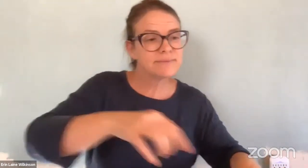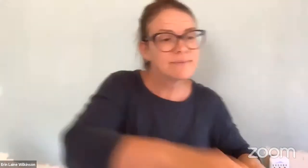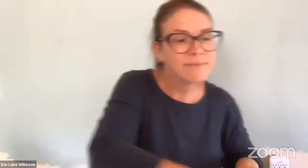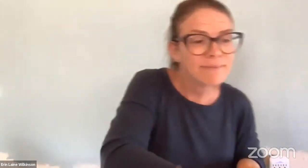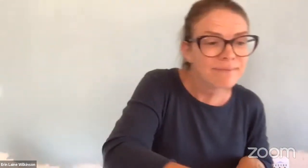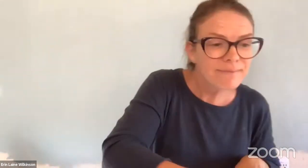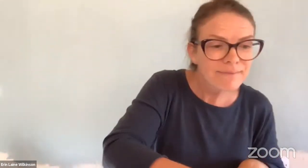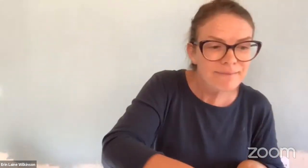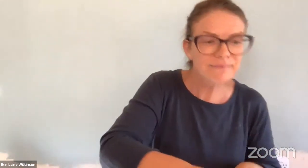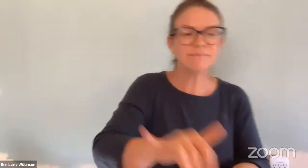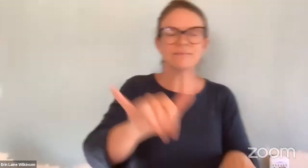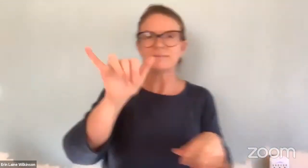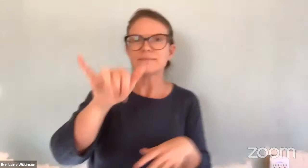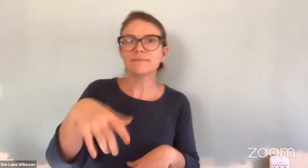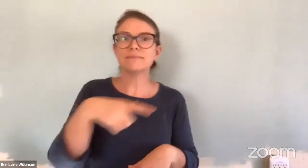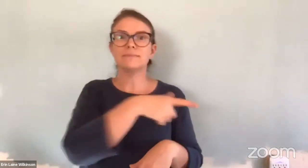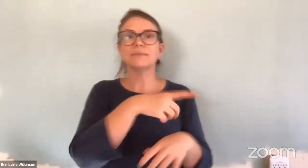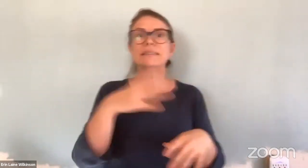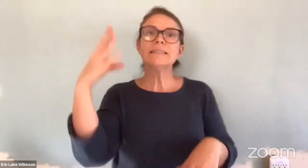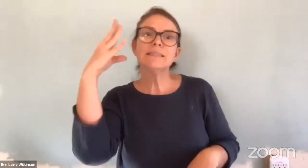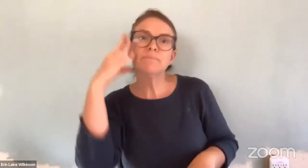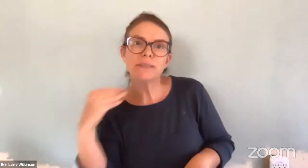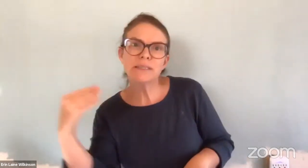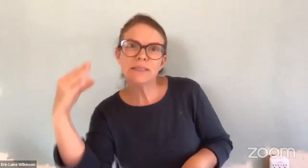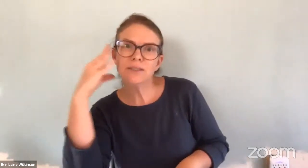language structure.